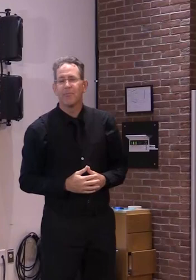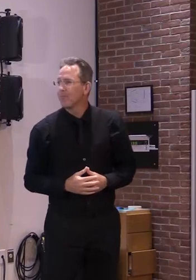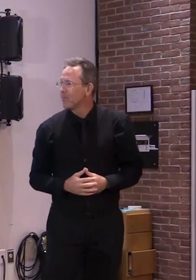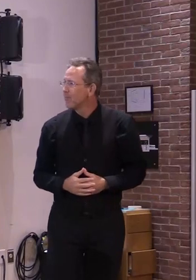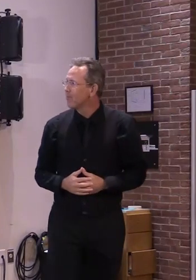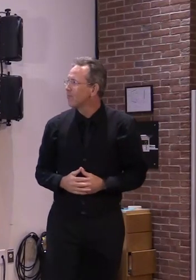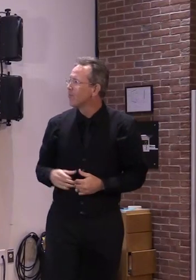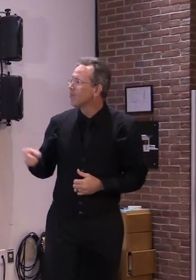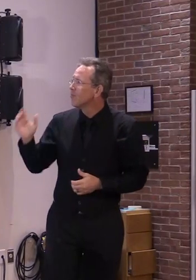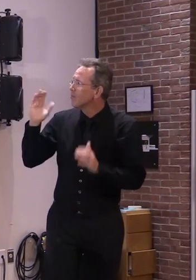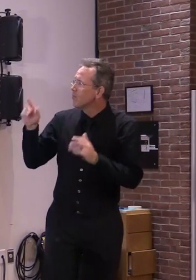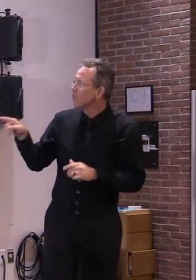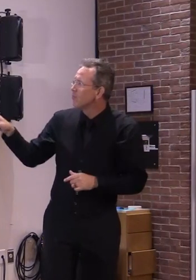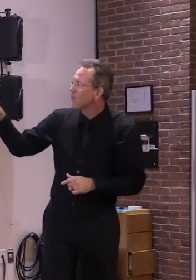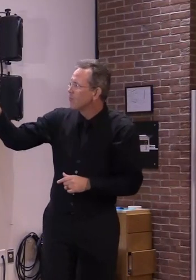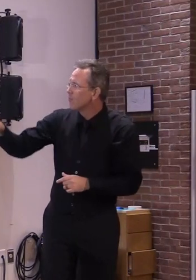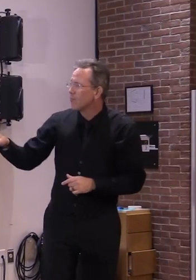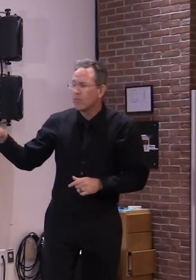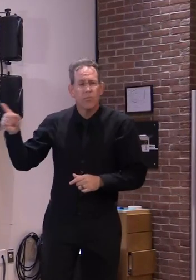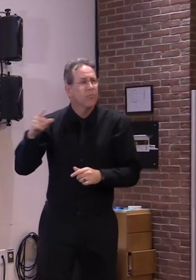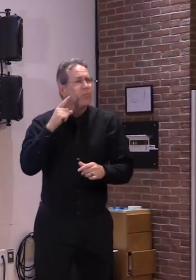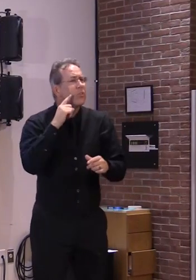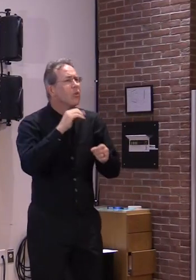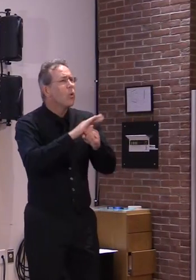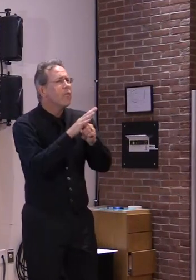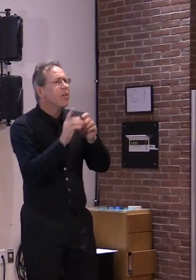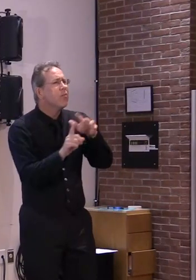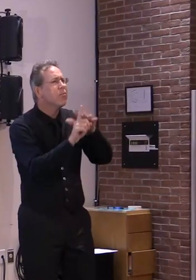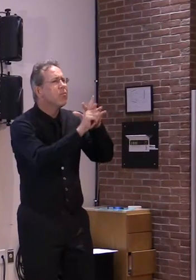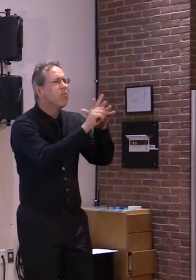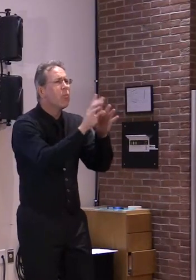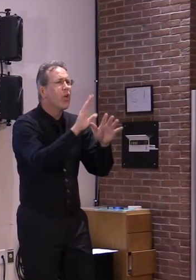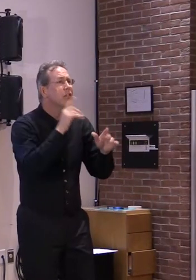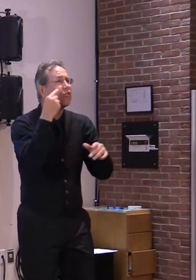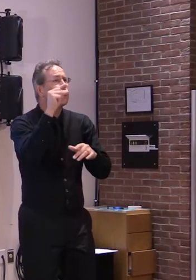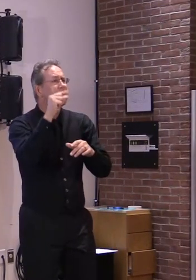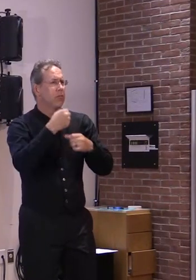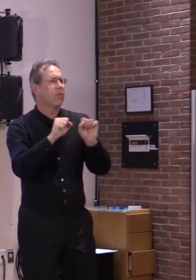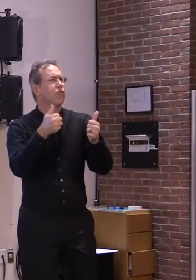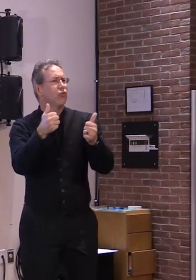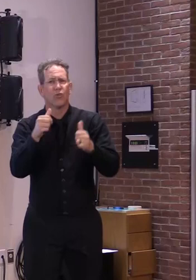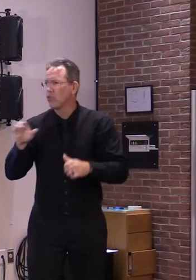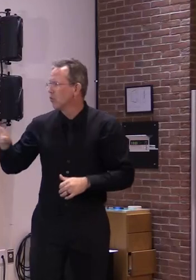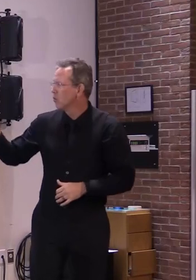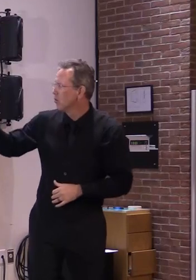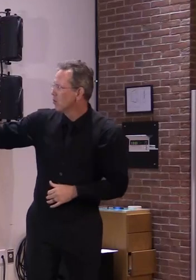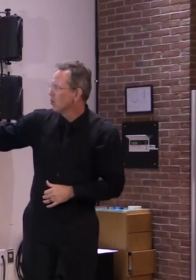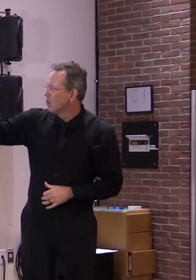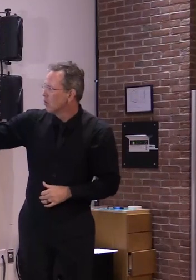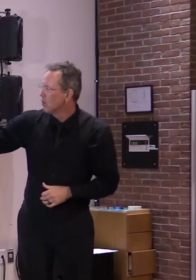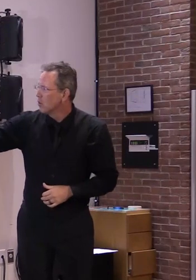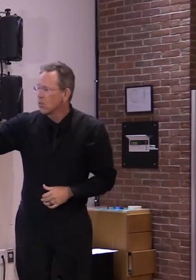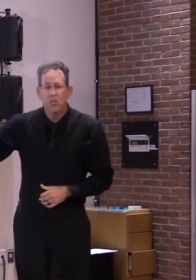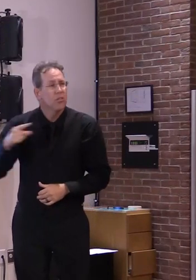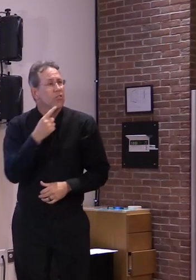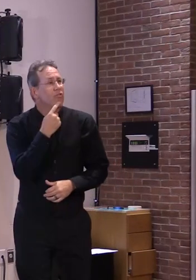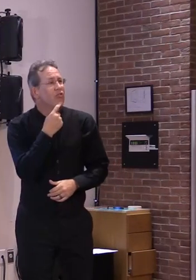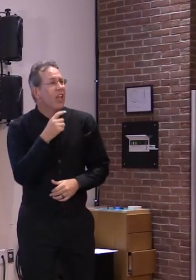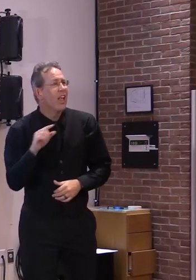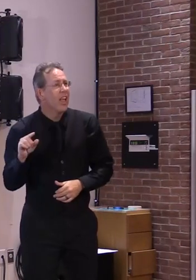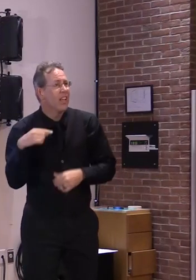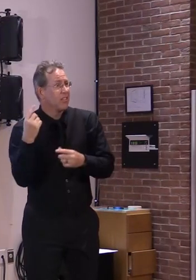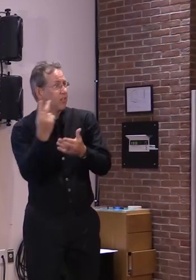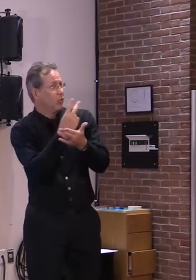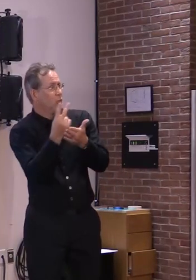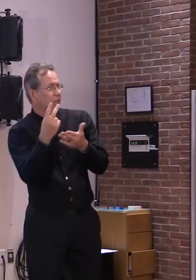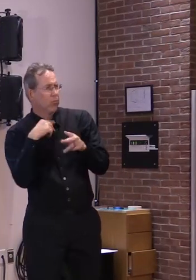And when you look at the national map of how cases have moved over the last 14 days, you can see a few spots in the country where cases have risen more